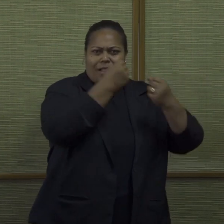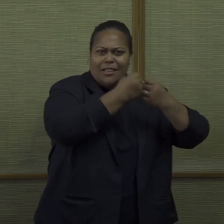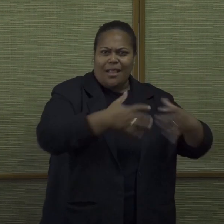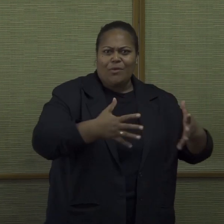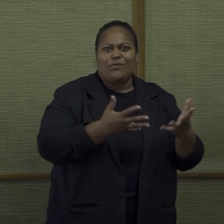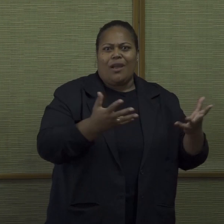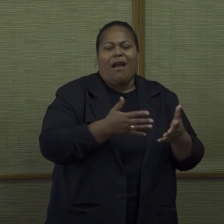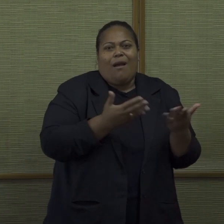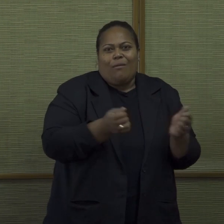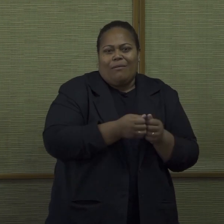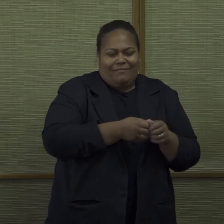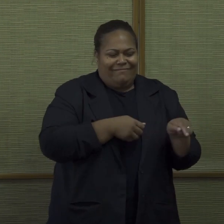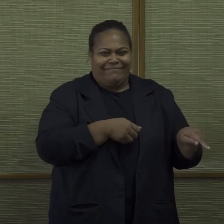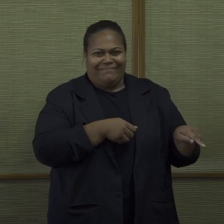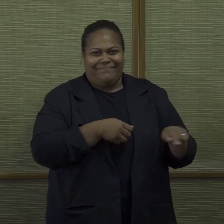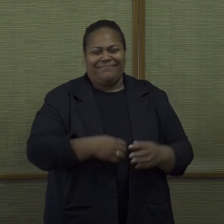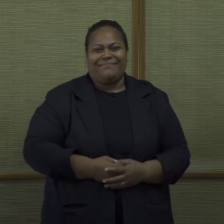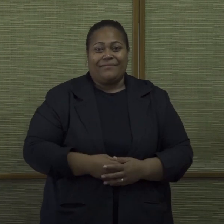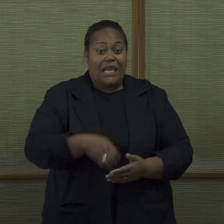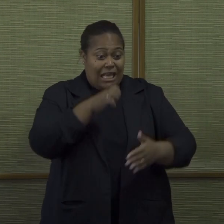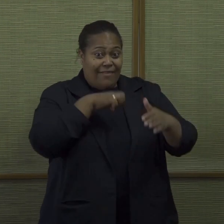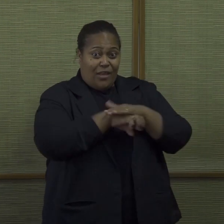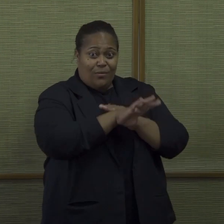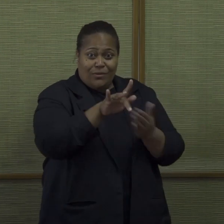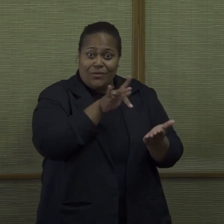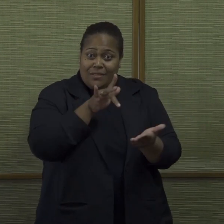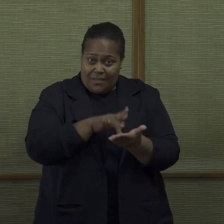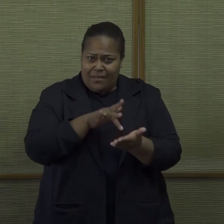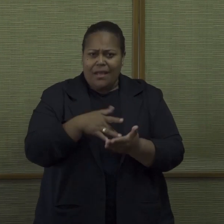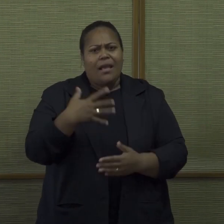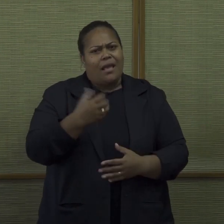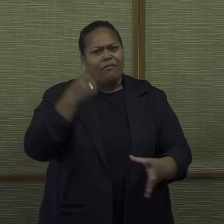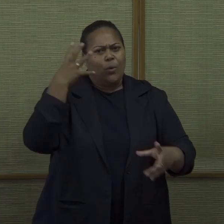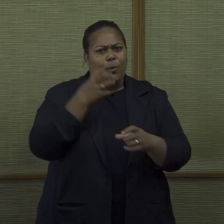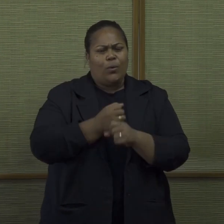areas of concern. For the evacuation center, there are approximately